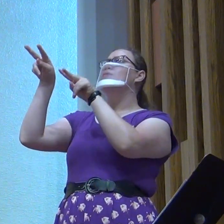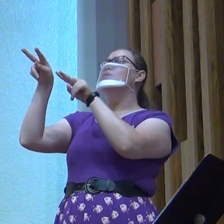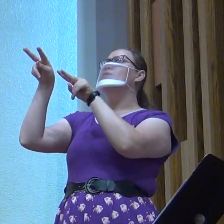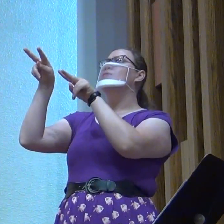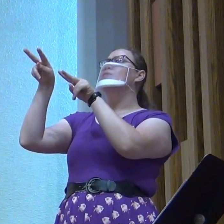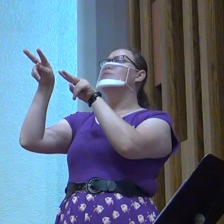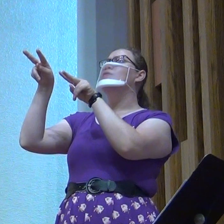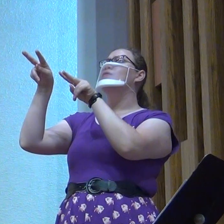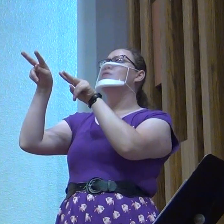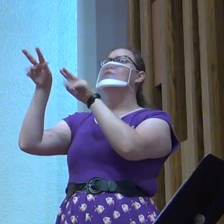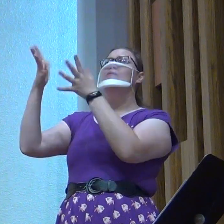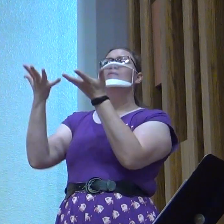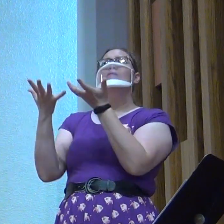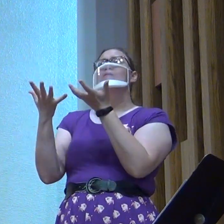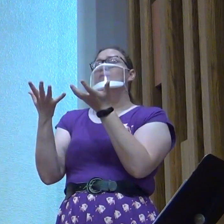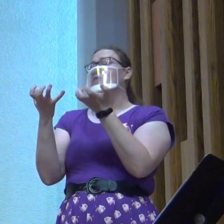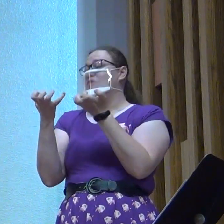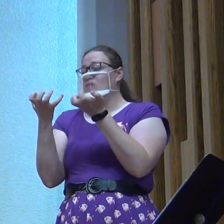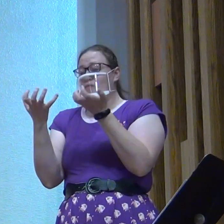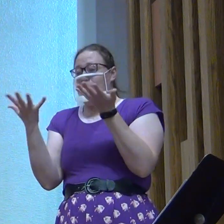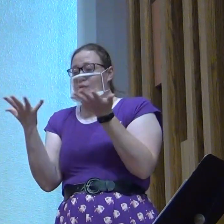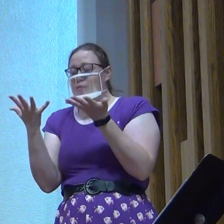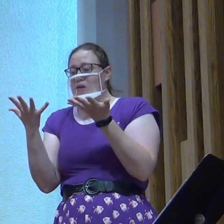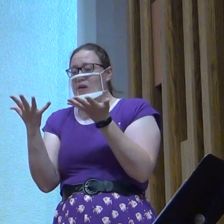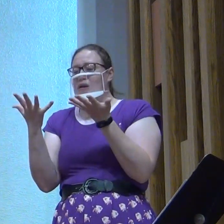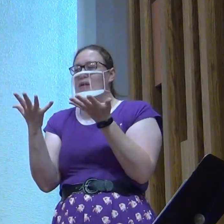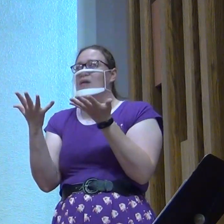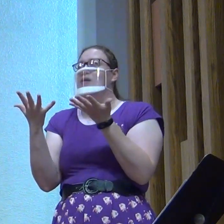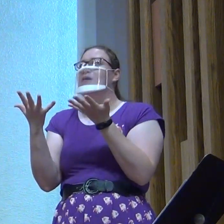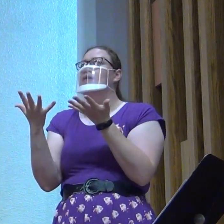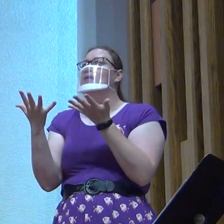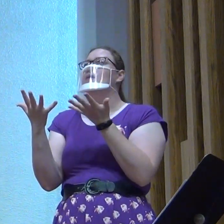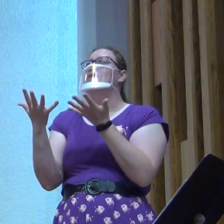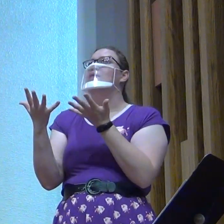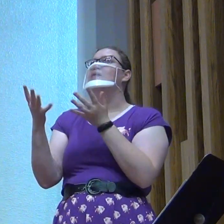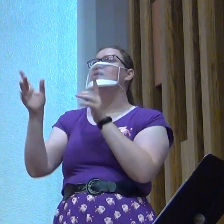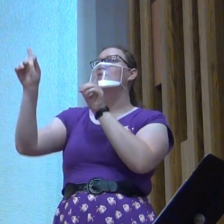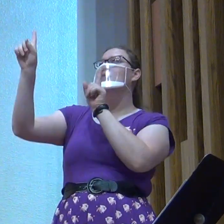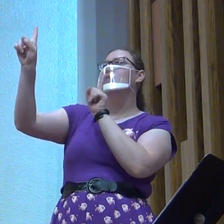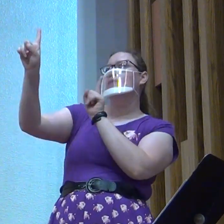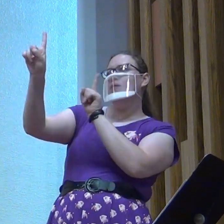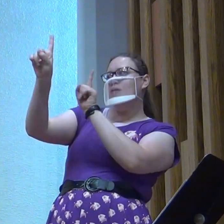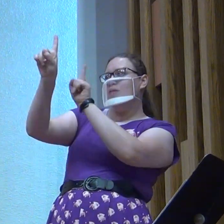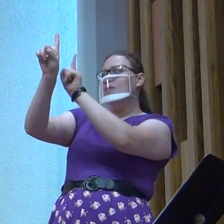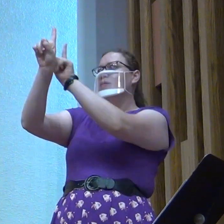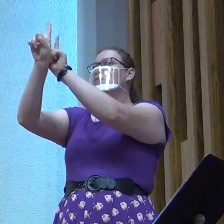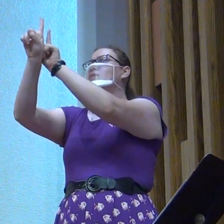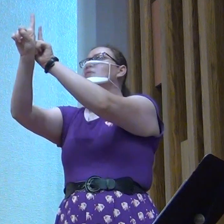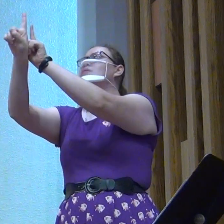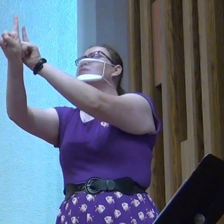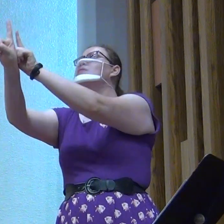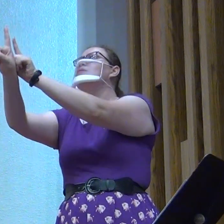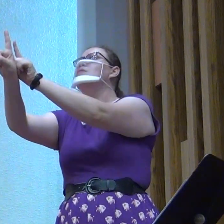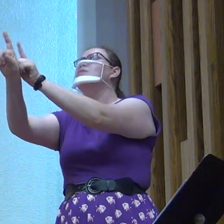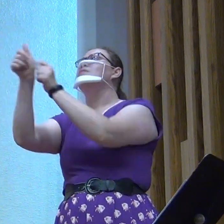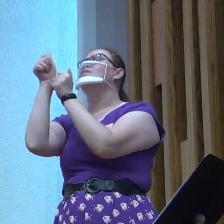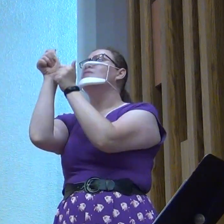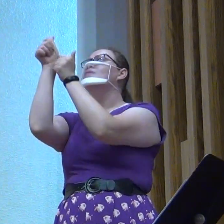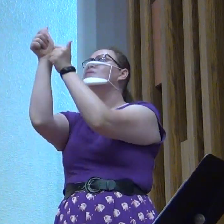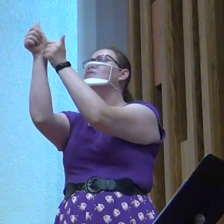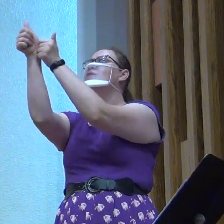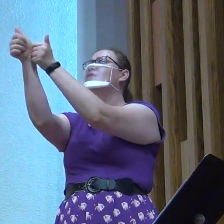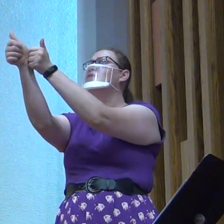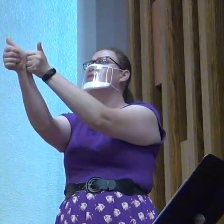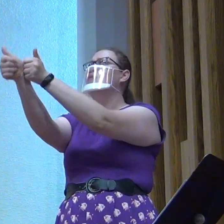to desire nothing more than to be behind you, following you,